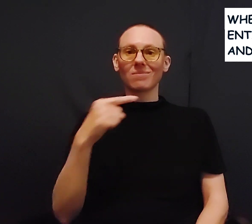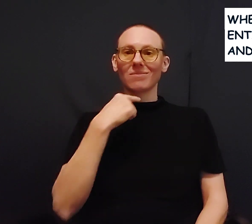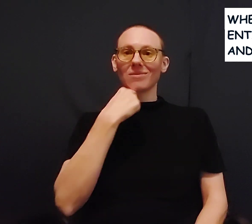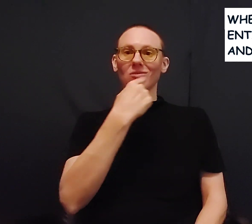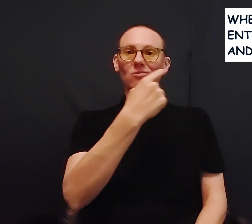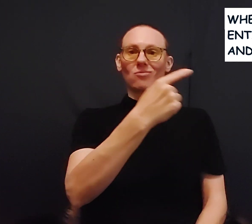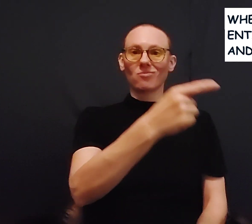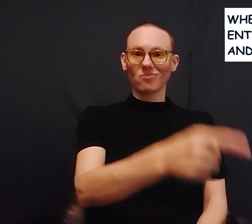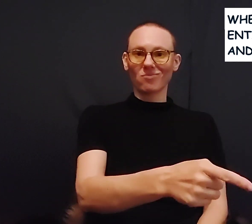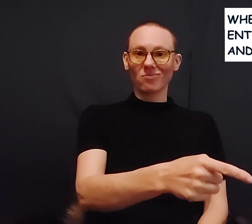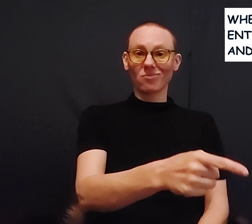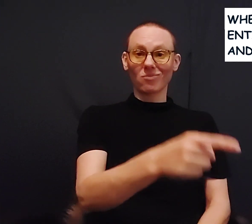to sin,